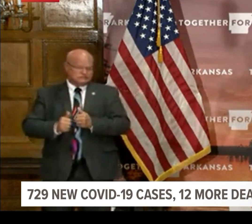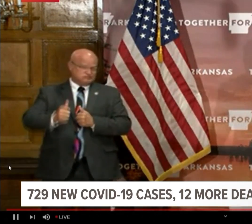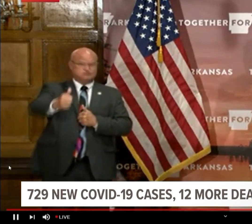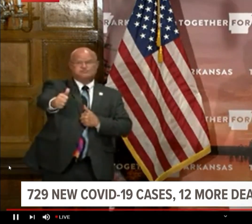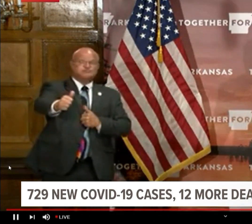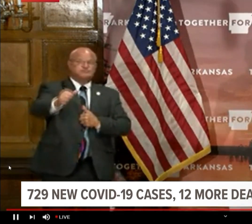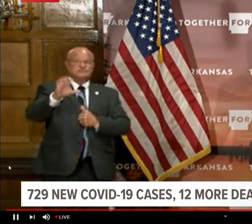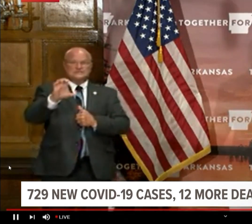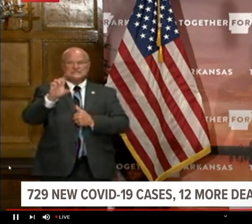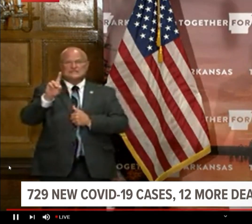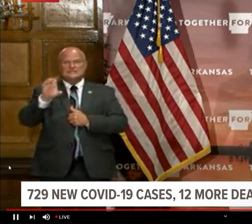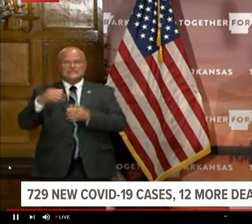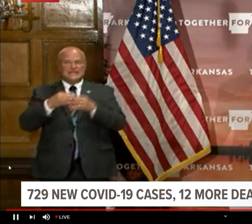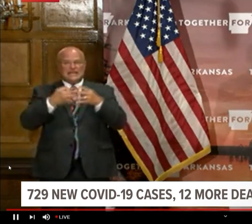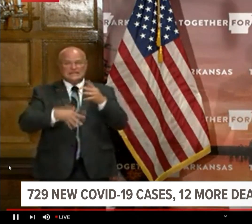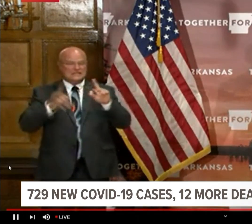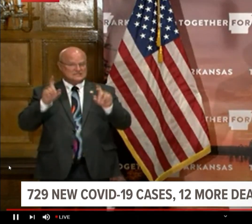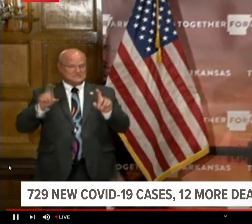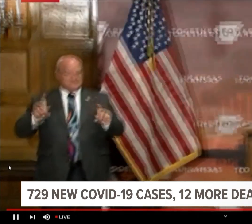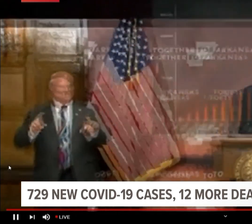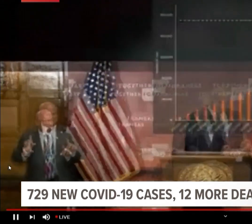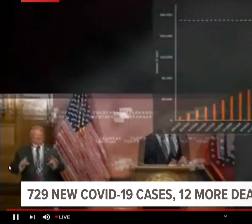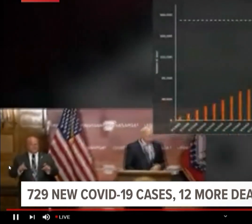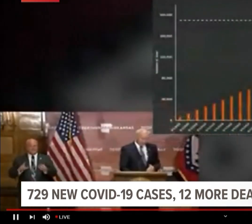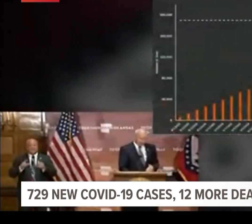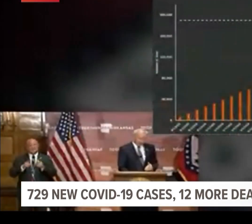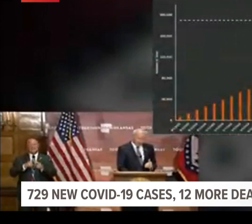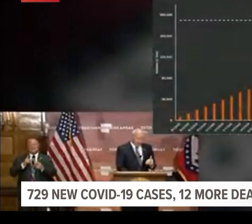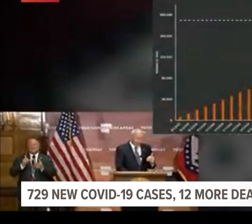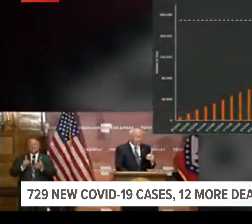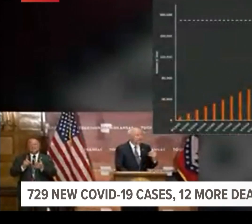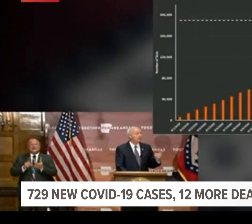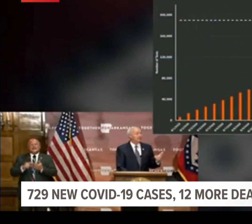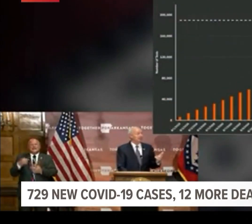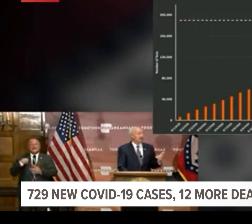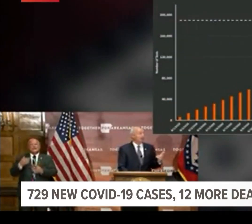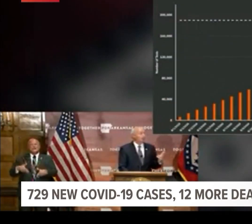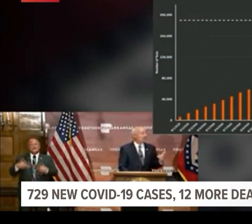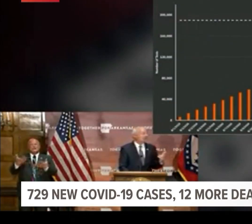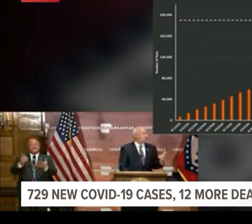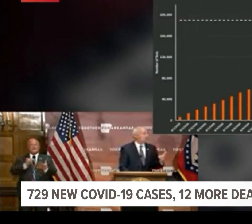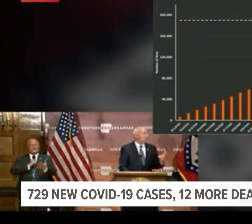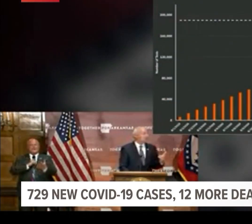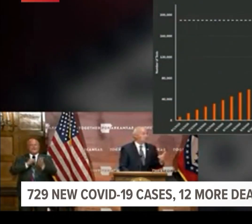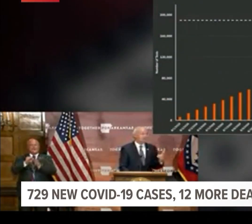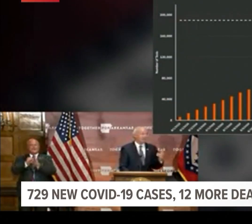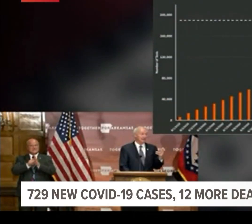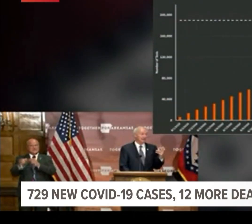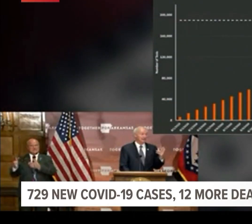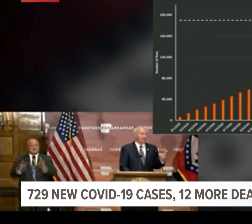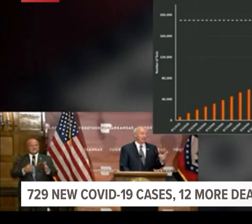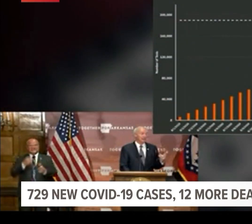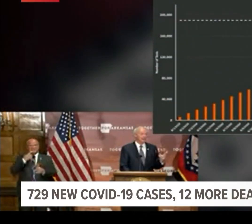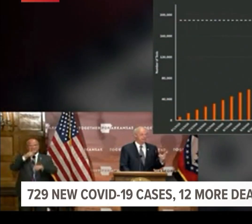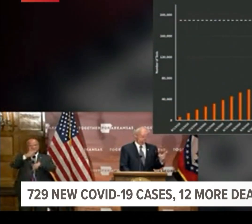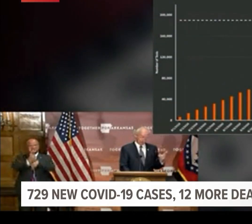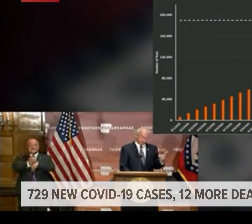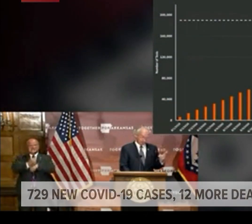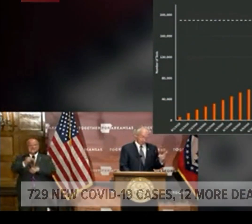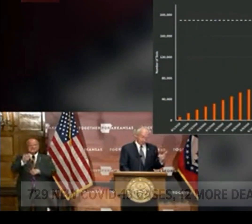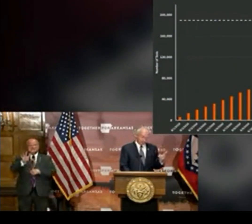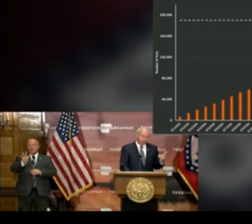the CDC guidelines on testing. And then we submitted our own state plan that set it at